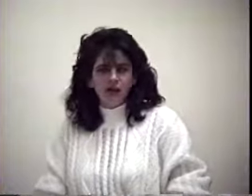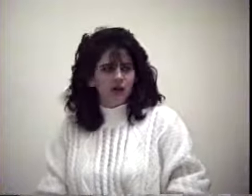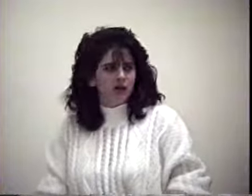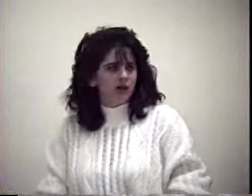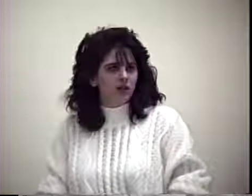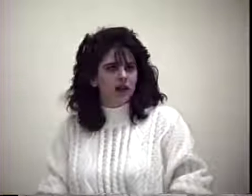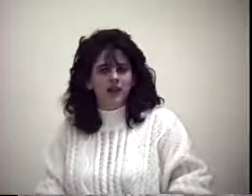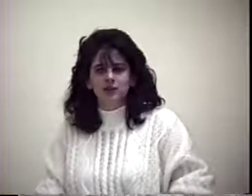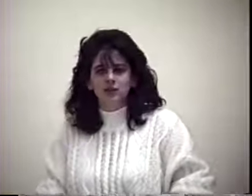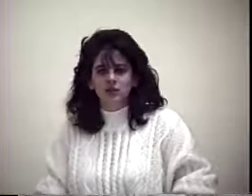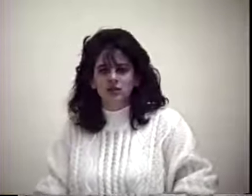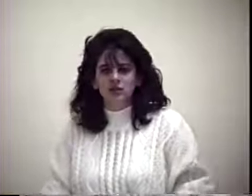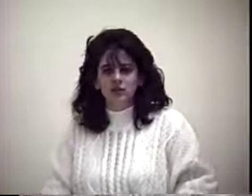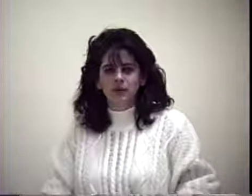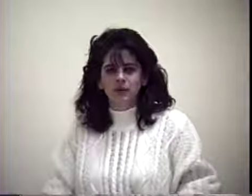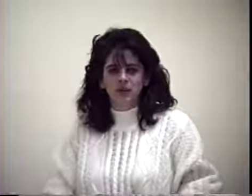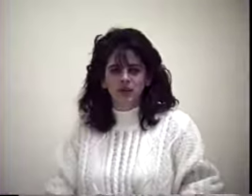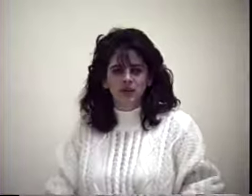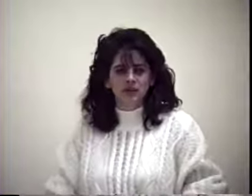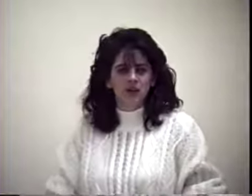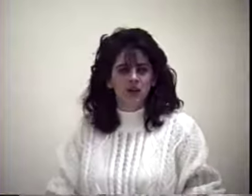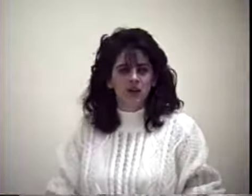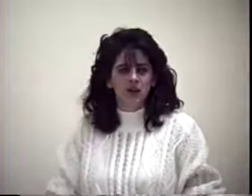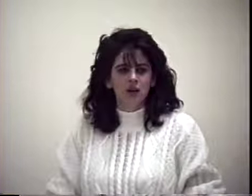I knew that I had some French and German, and that's about it.